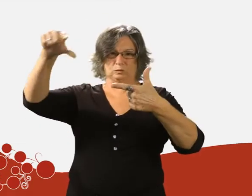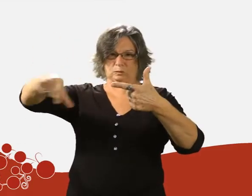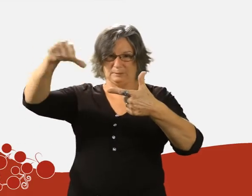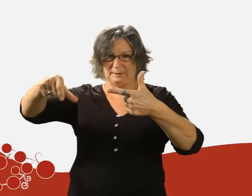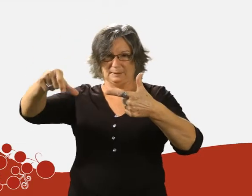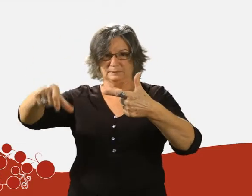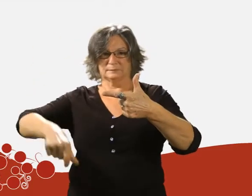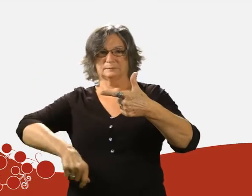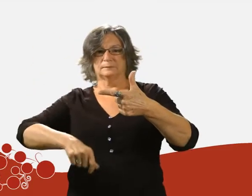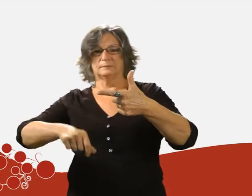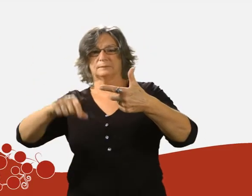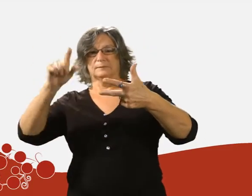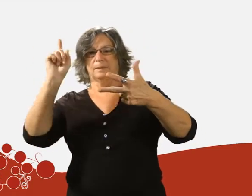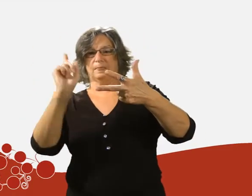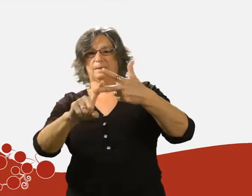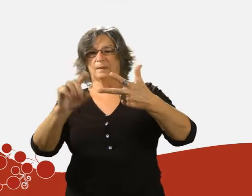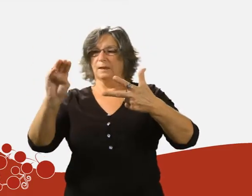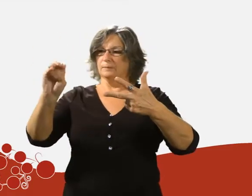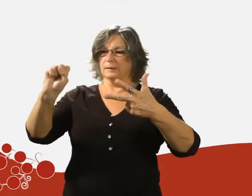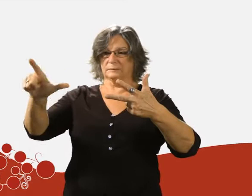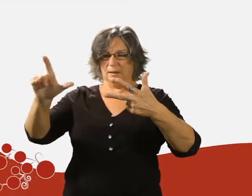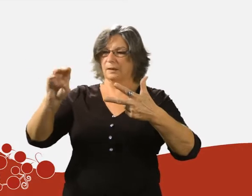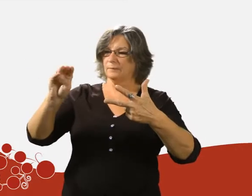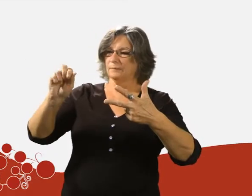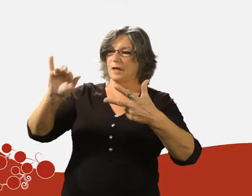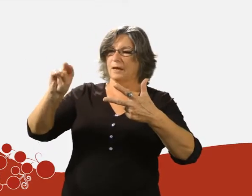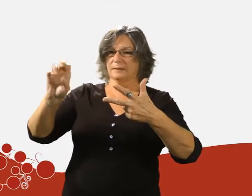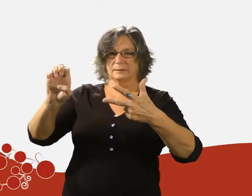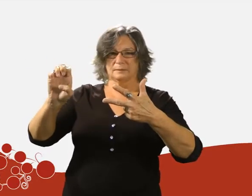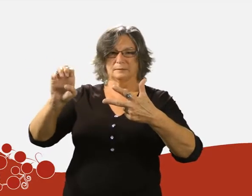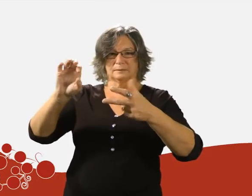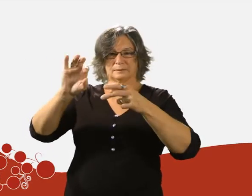de Signes Québécois, and Maritime Sign Language.